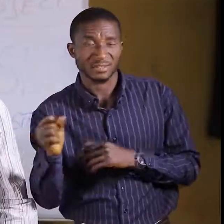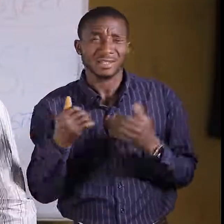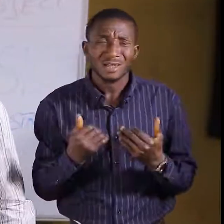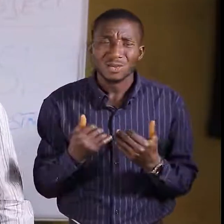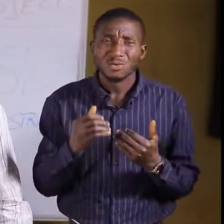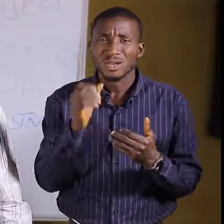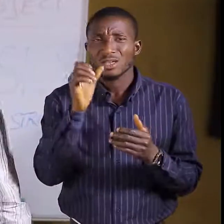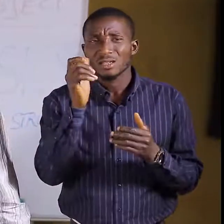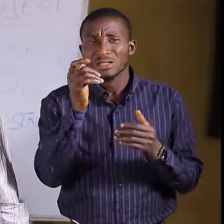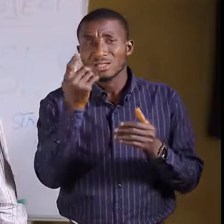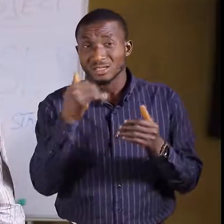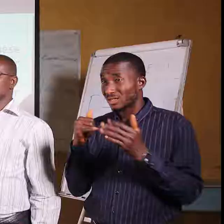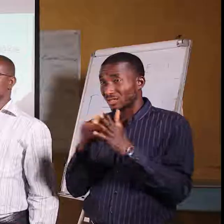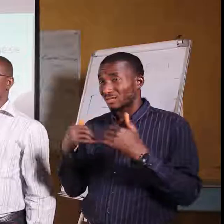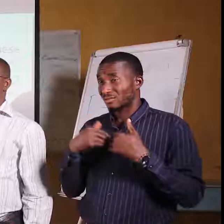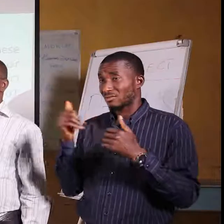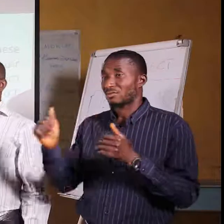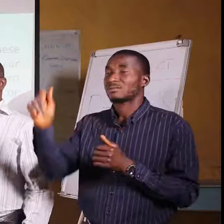Crystal structure.